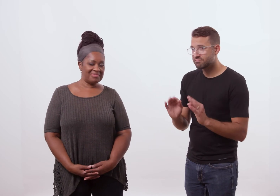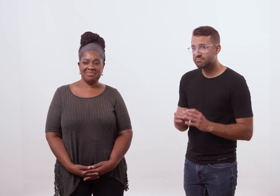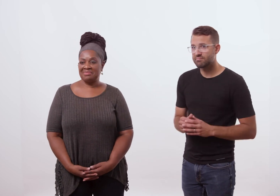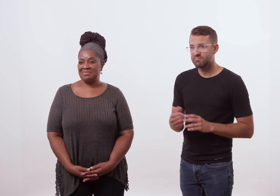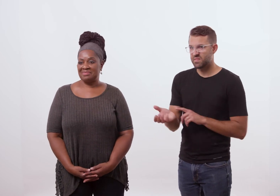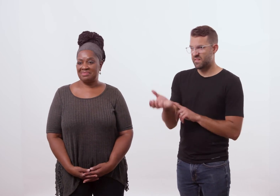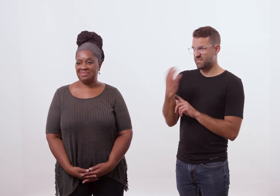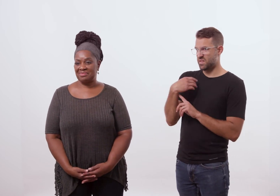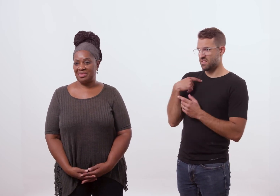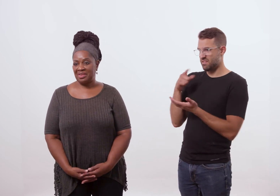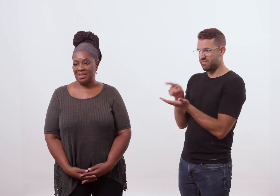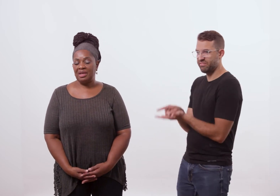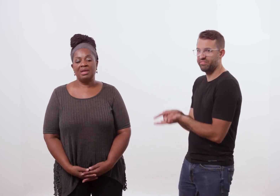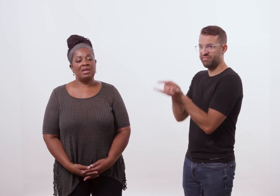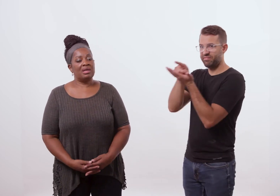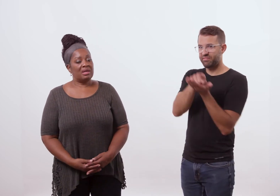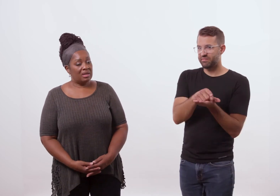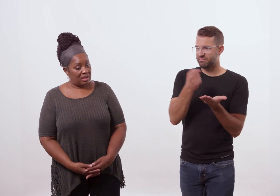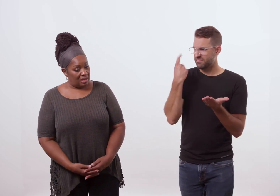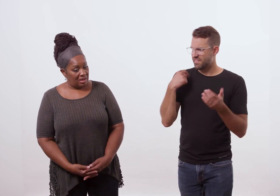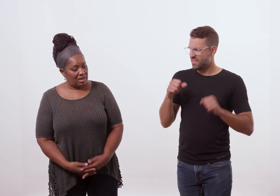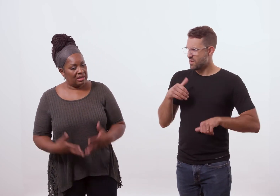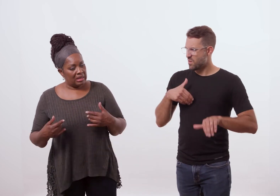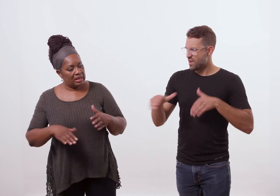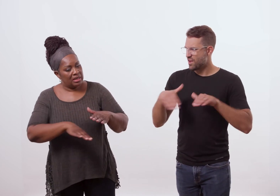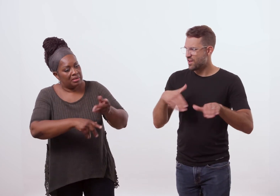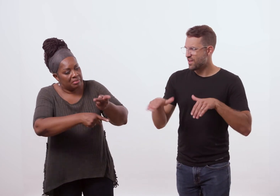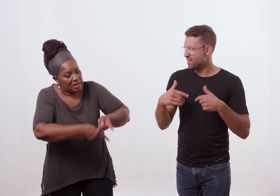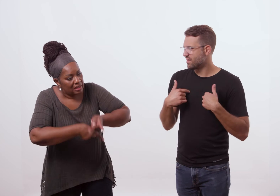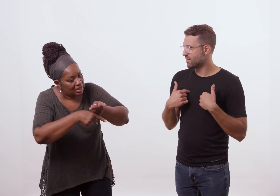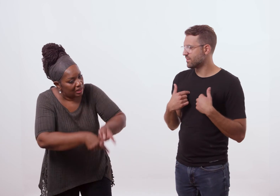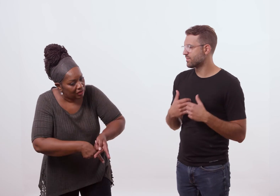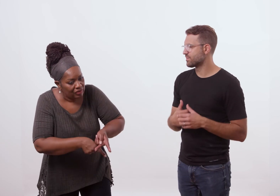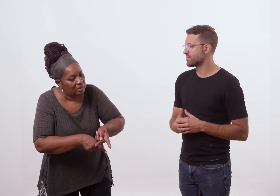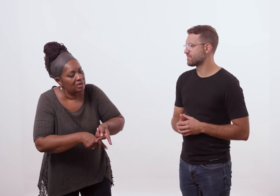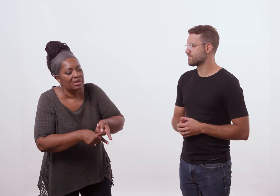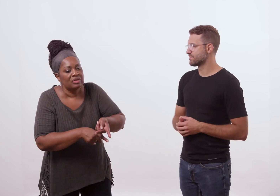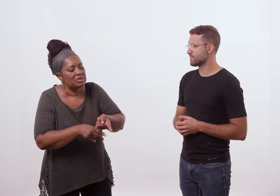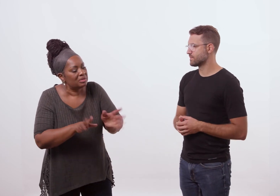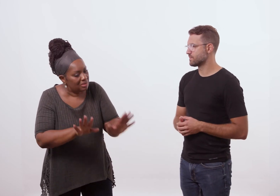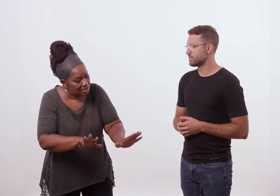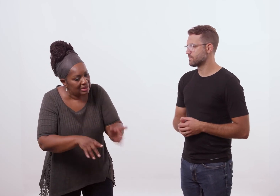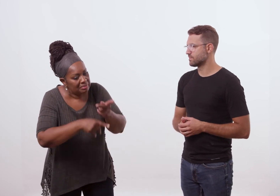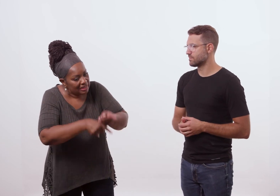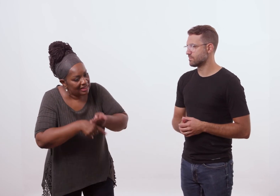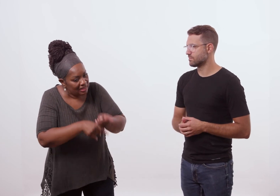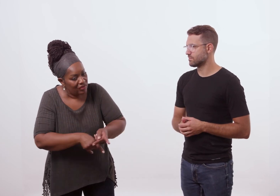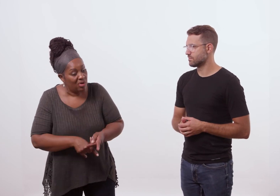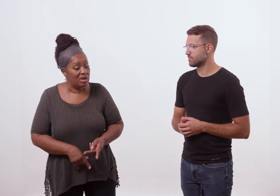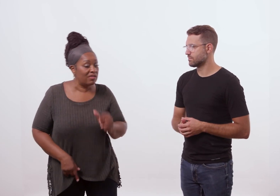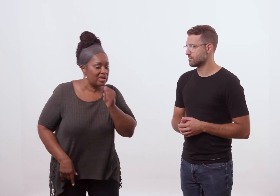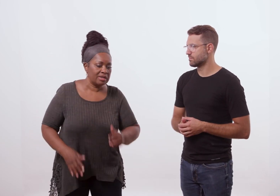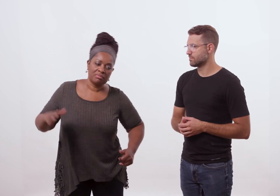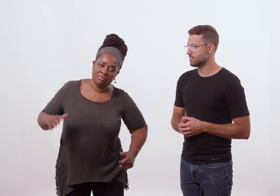walk. You'll listen to the healer who saved your life and continue to rest, or I'll knock you senseless. As always, I won't argue with